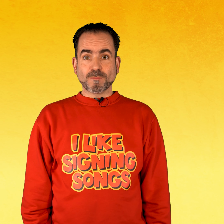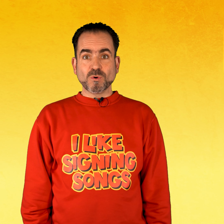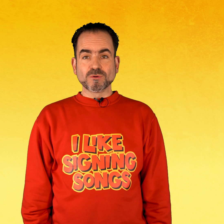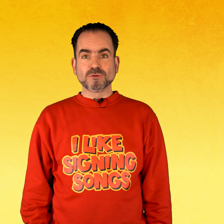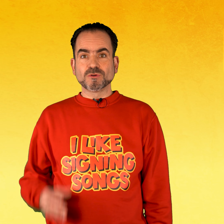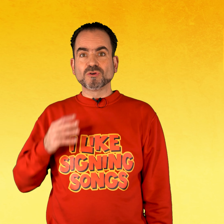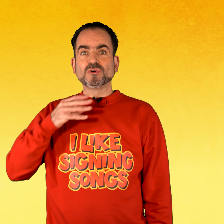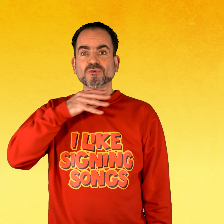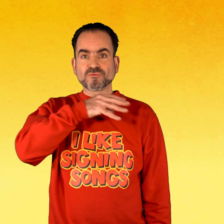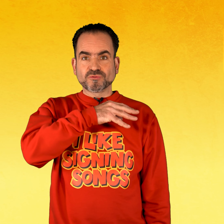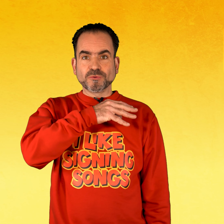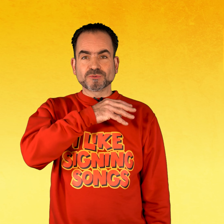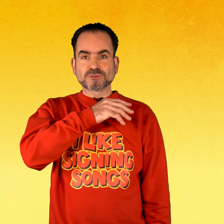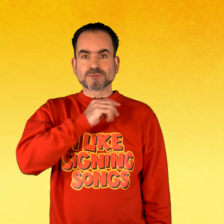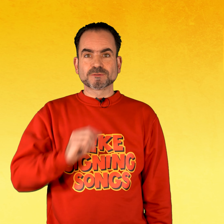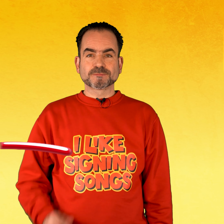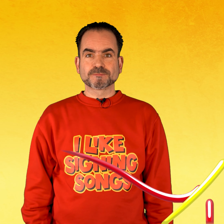more, fruit.